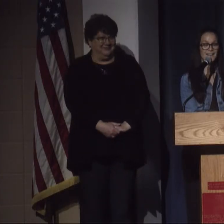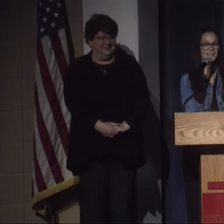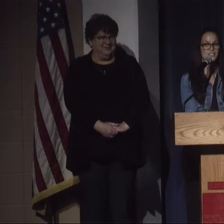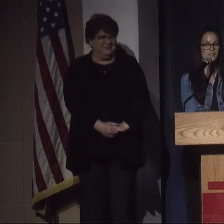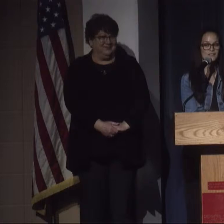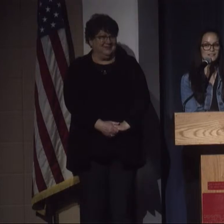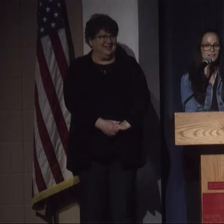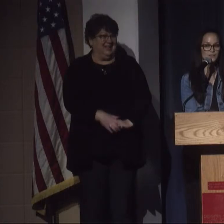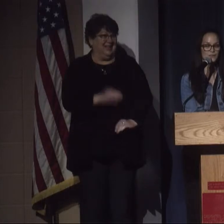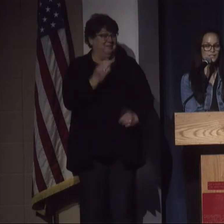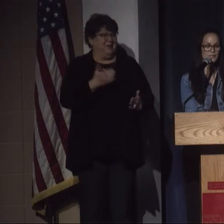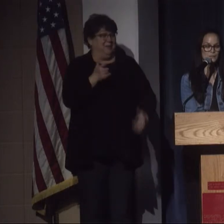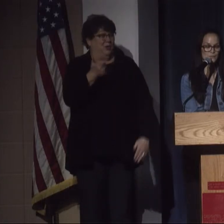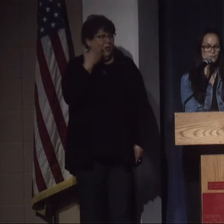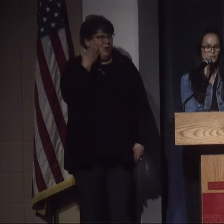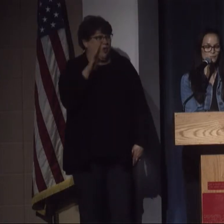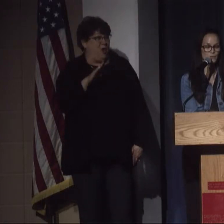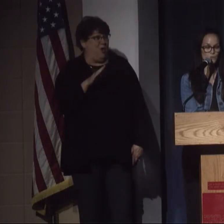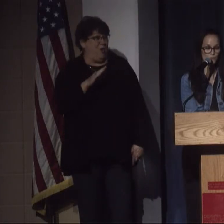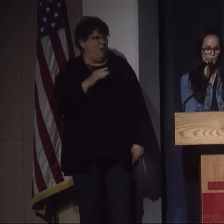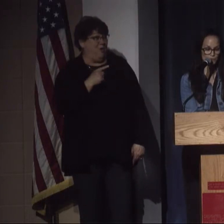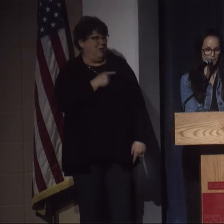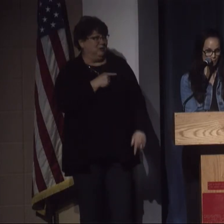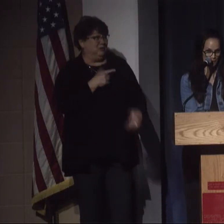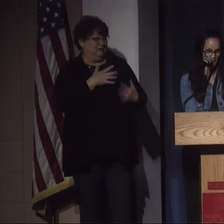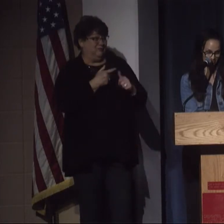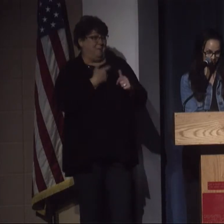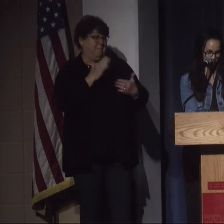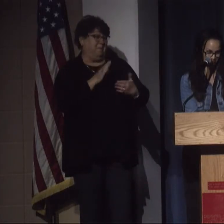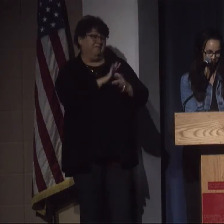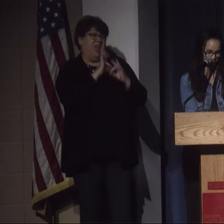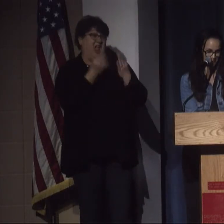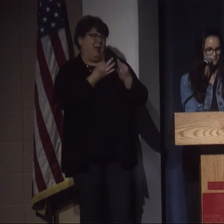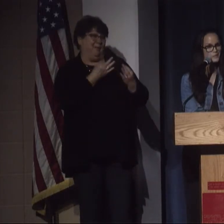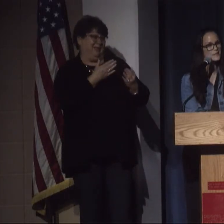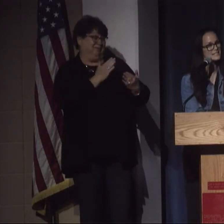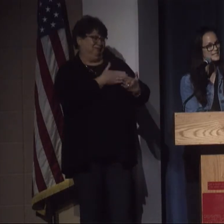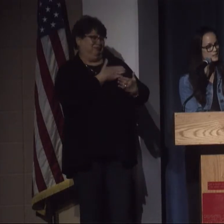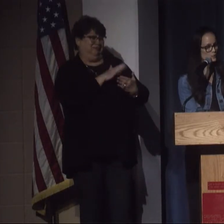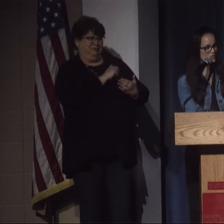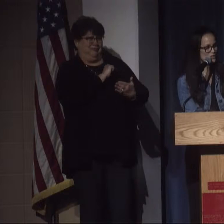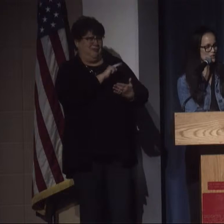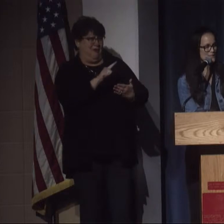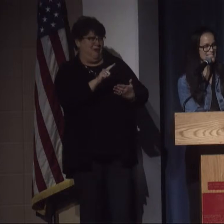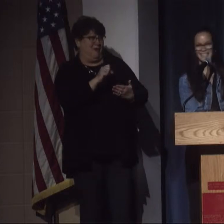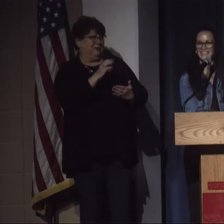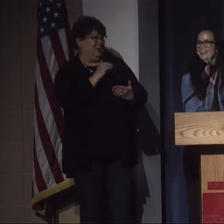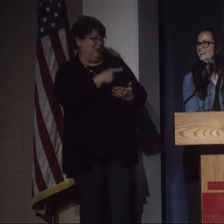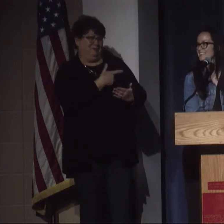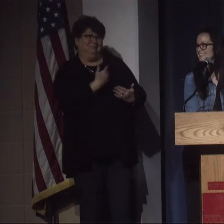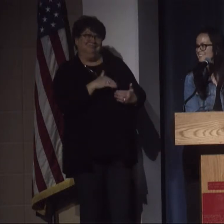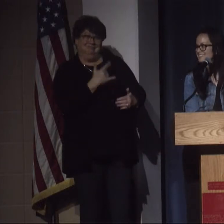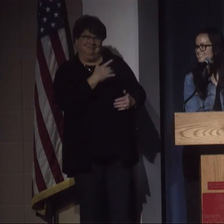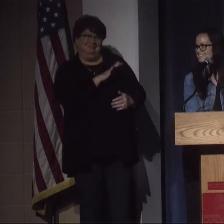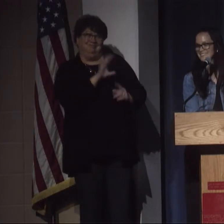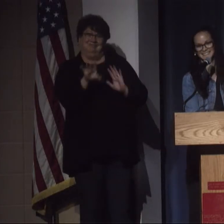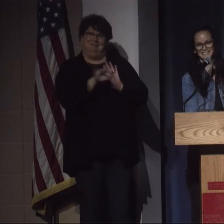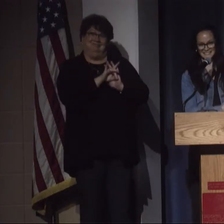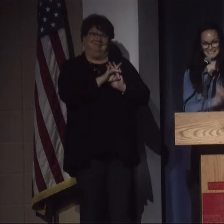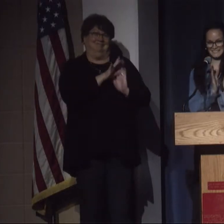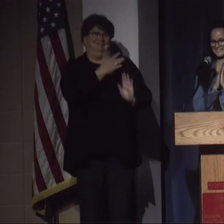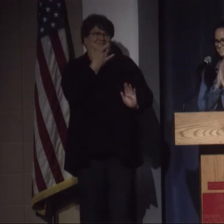And in case y'all didn't know, she comes from a very musical family. So it makes sense on why she chose to sing.